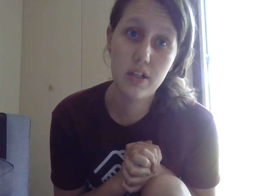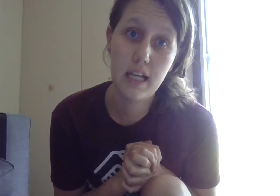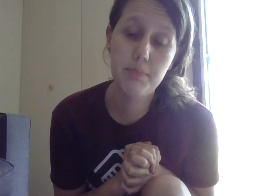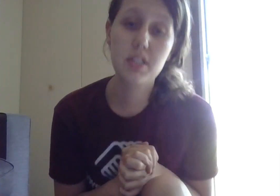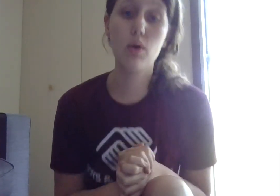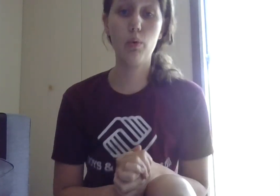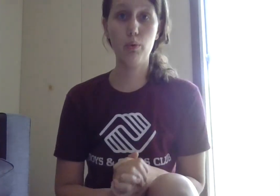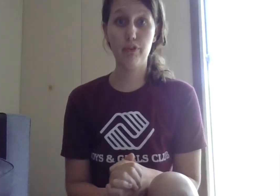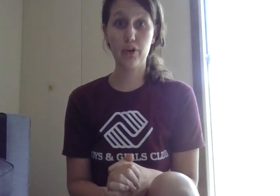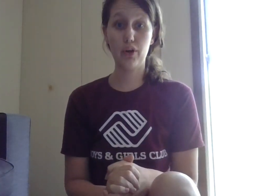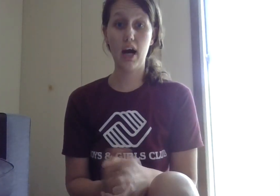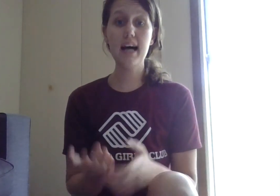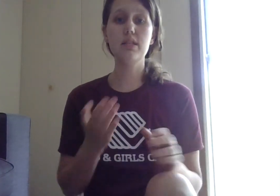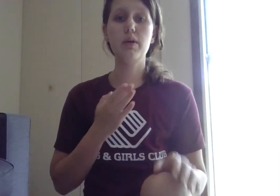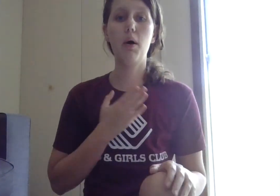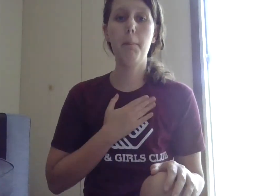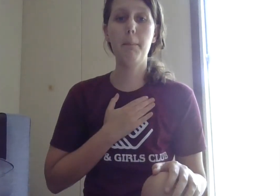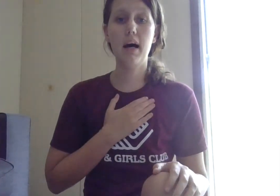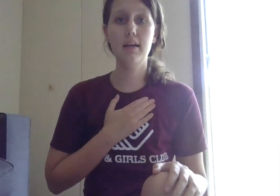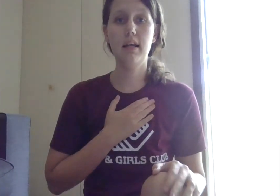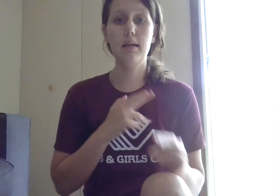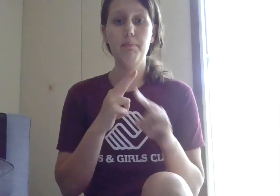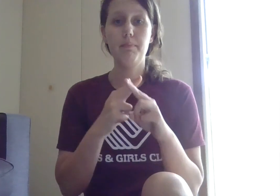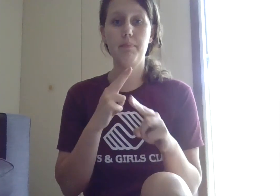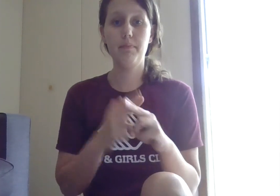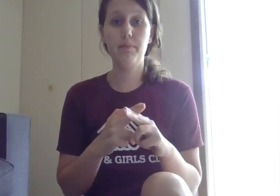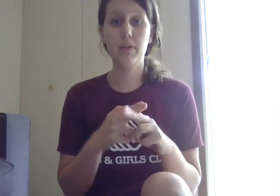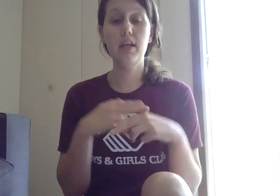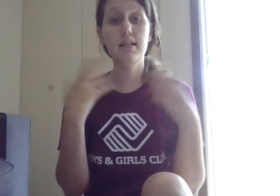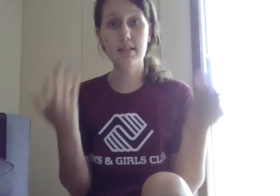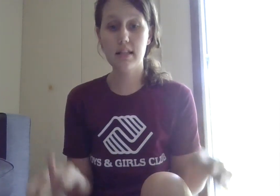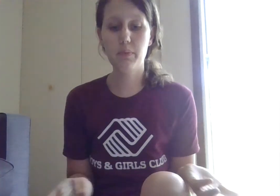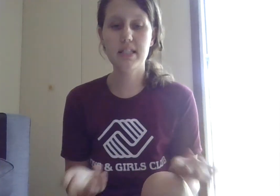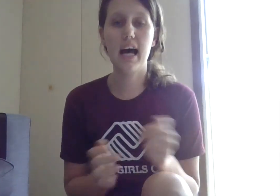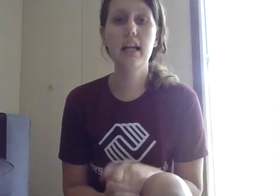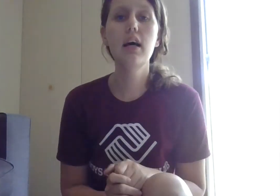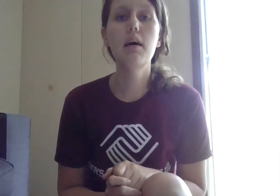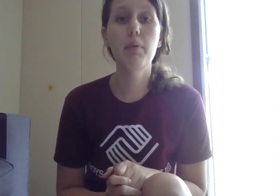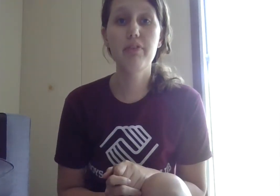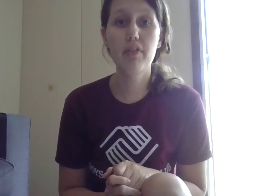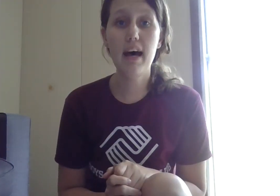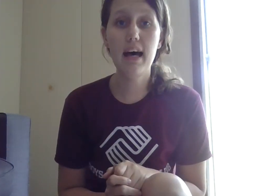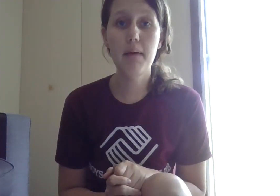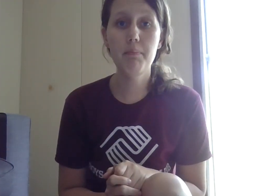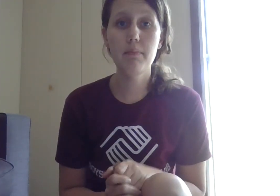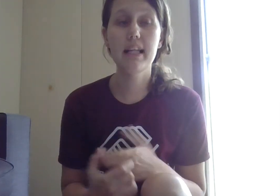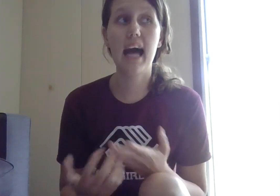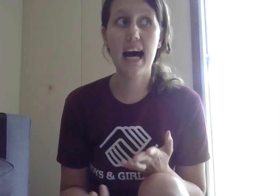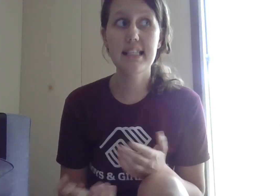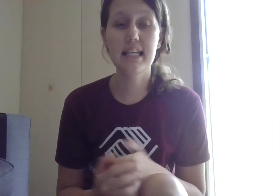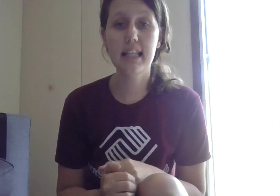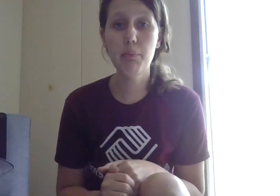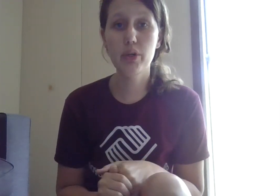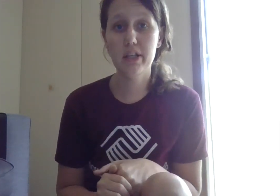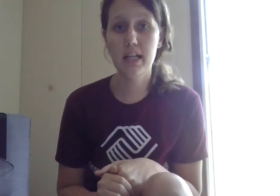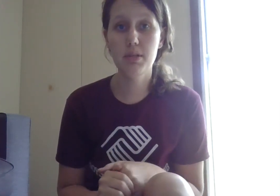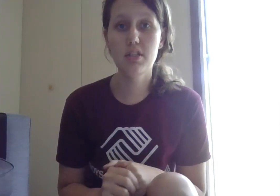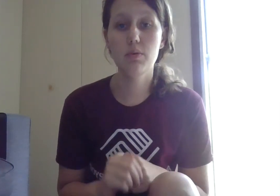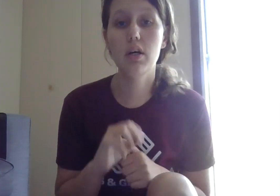name. So for us, we go, my name is, and then we sign. But for them, like asking them what their name is, you would go.